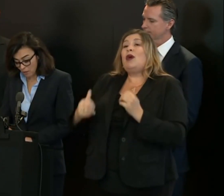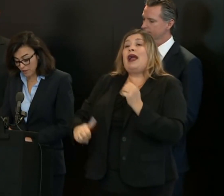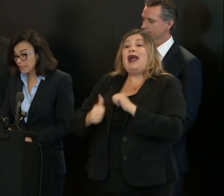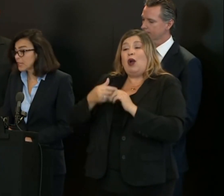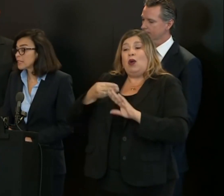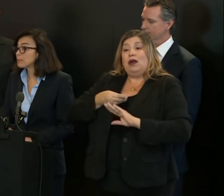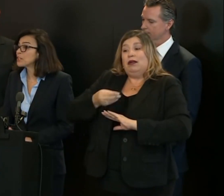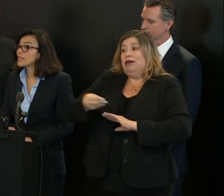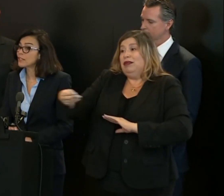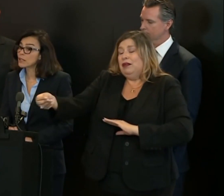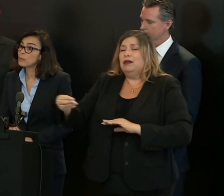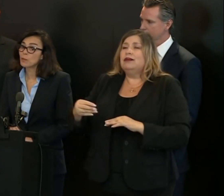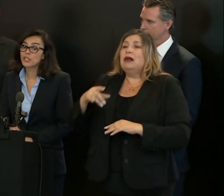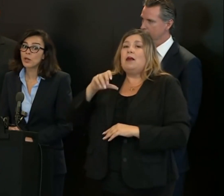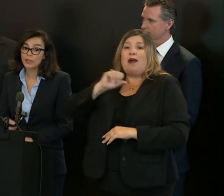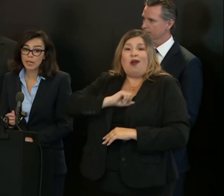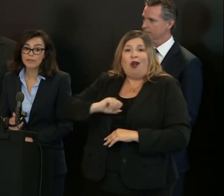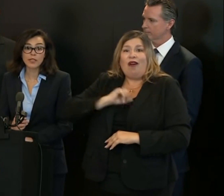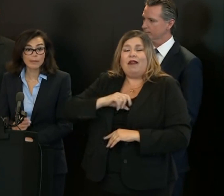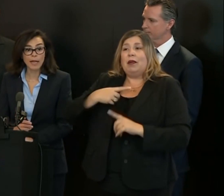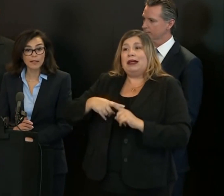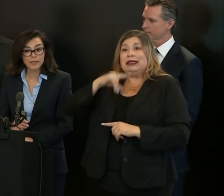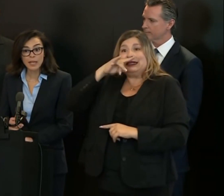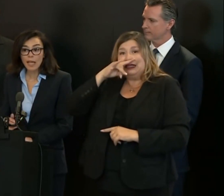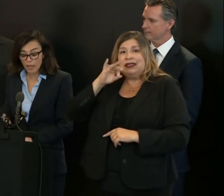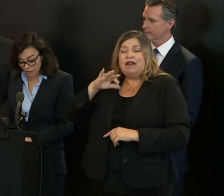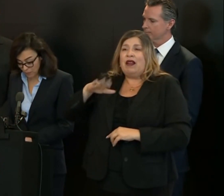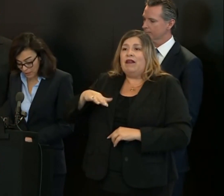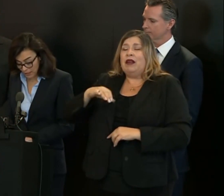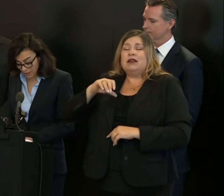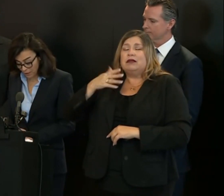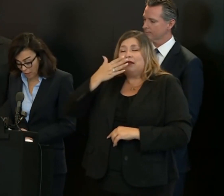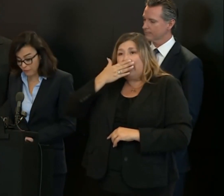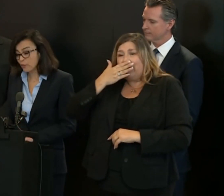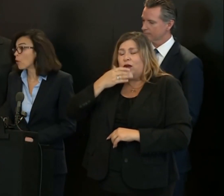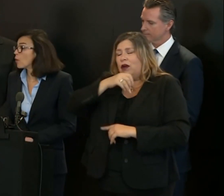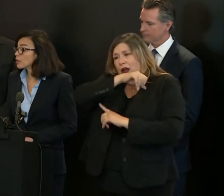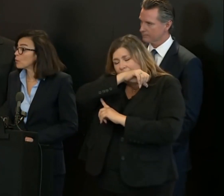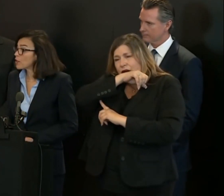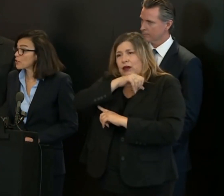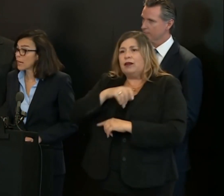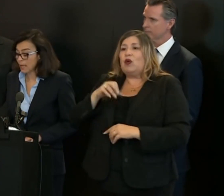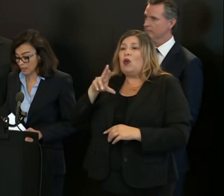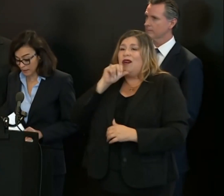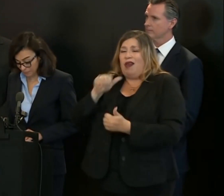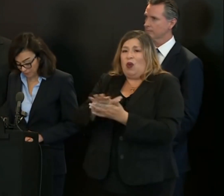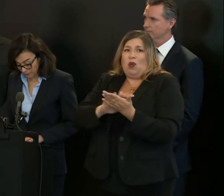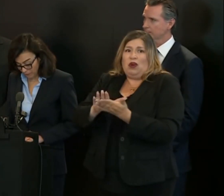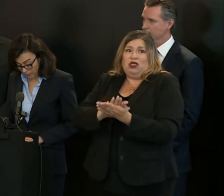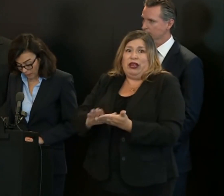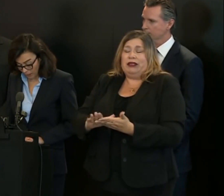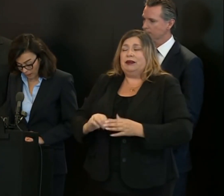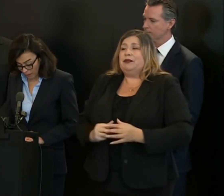coughing or sneezing, particularly when we don't cover our mouths after we sneeze or cough or don't wash our